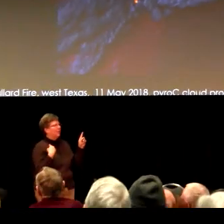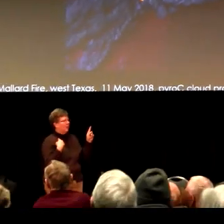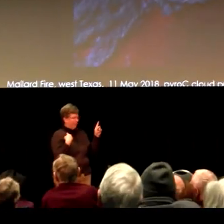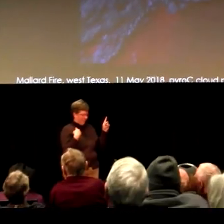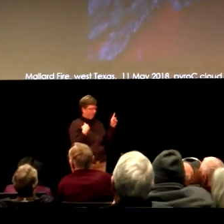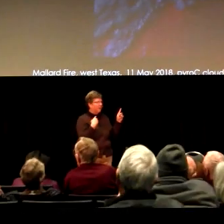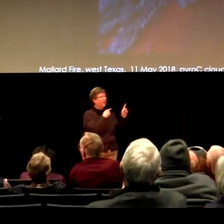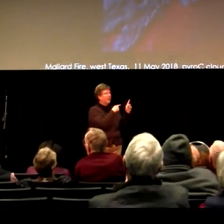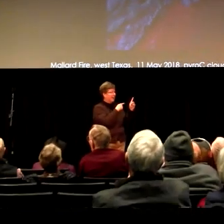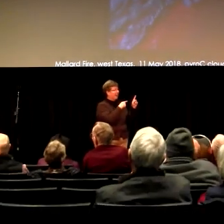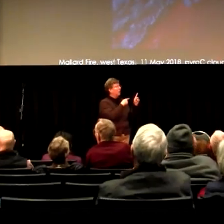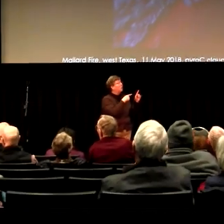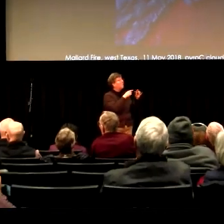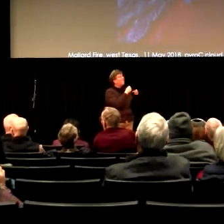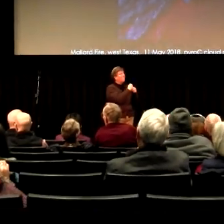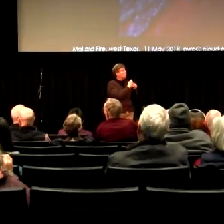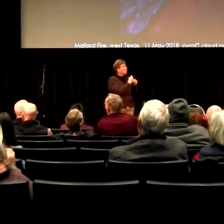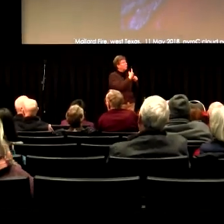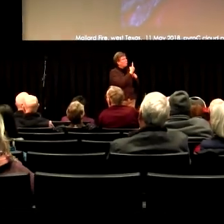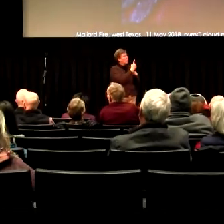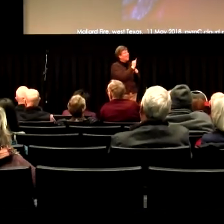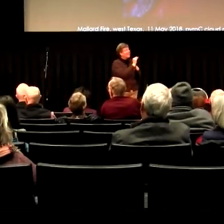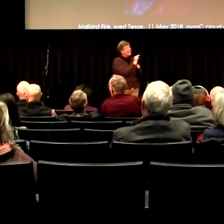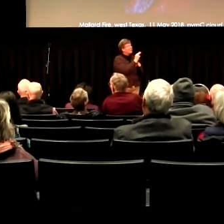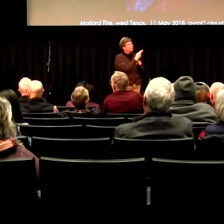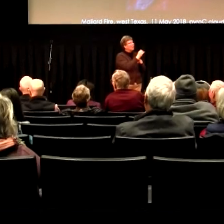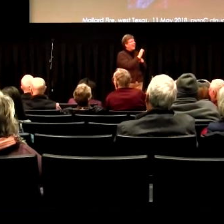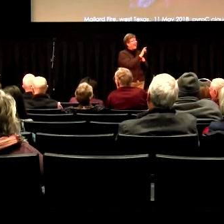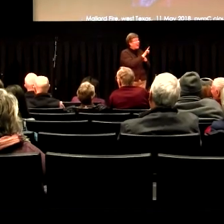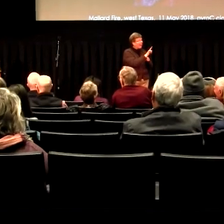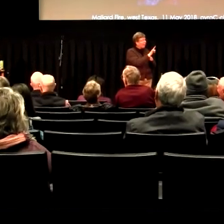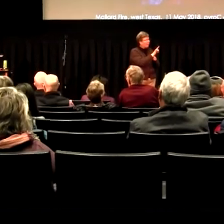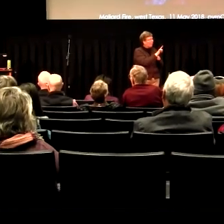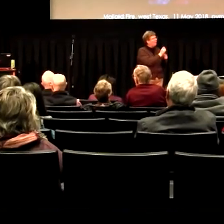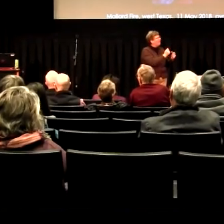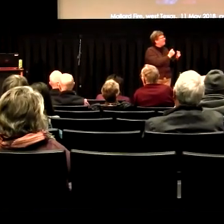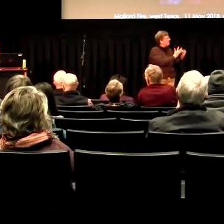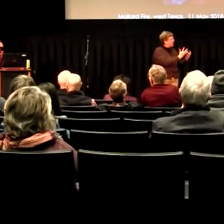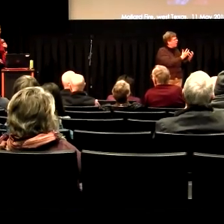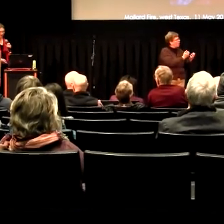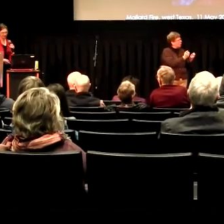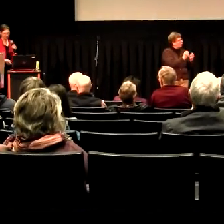1-inch hail. So you don't think about a fire as causing a hailstorm.